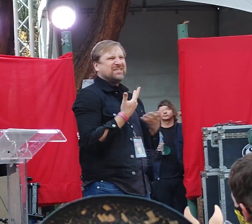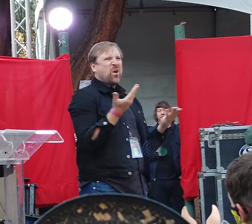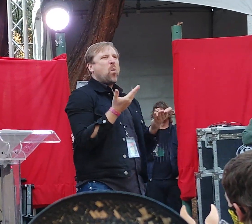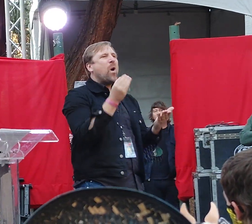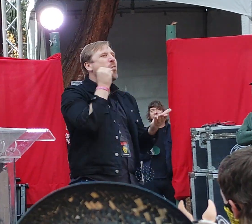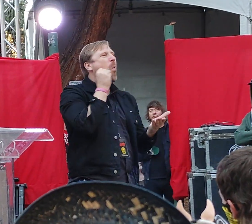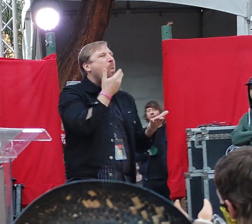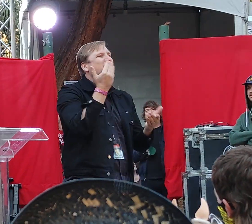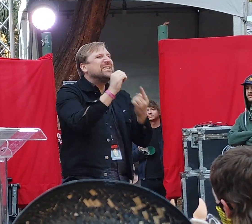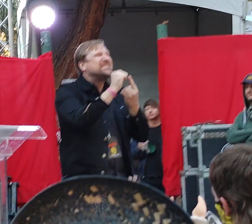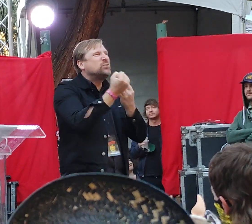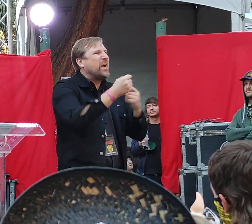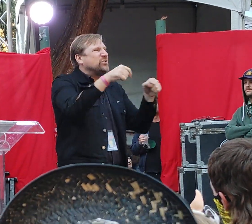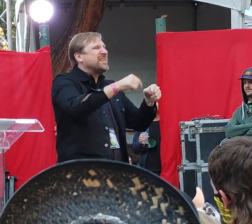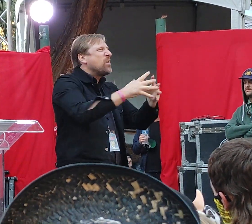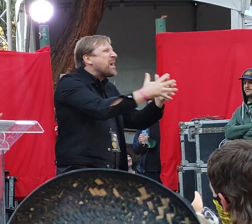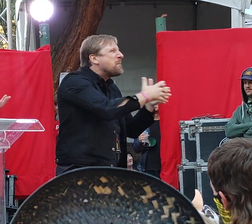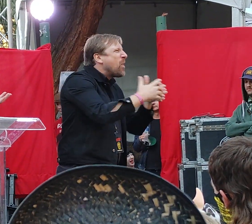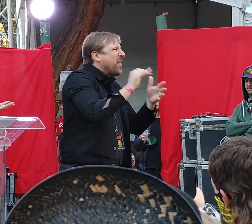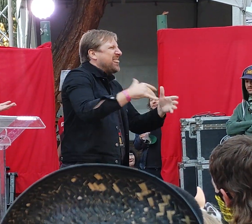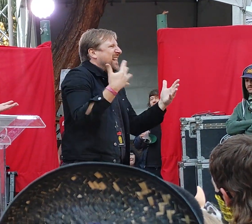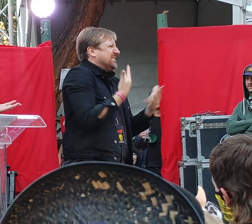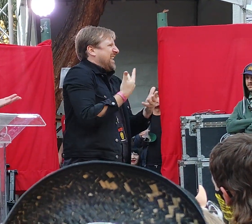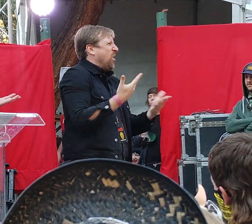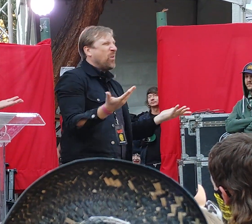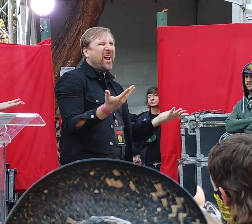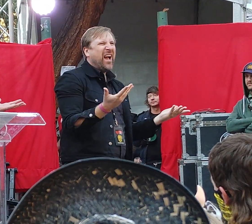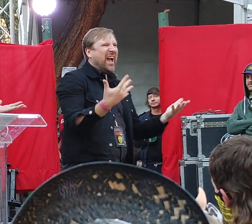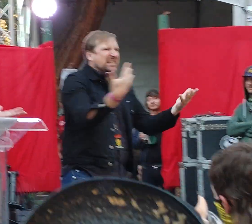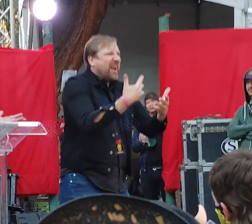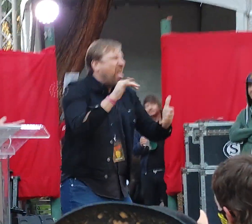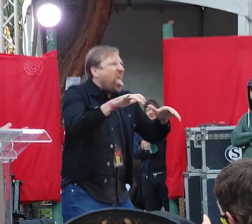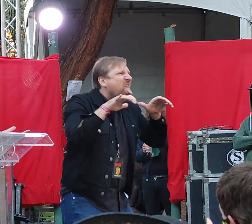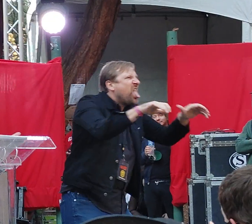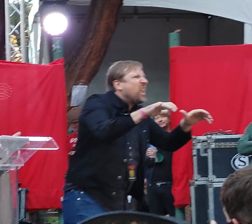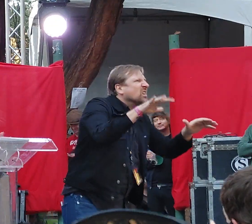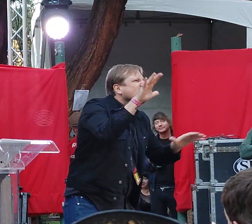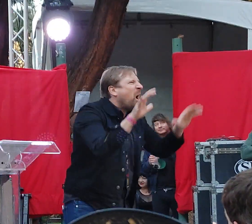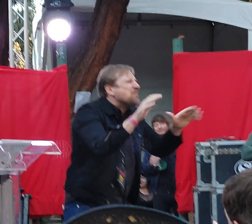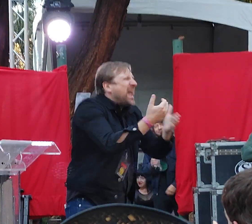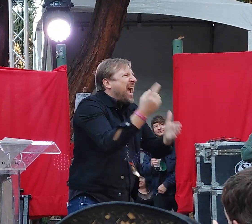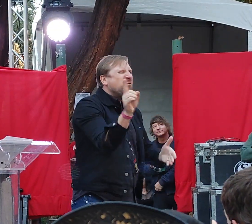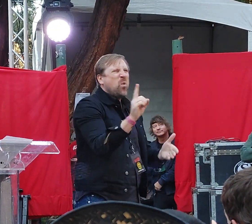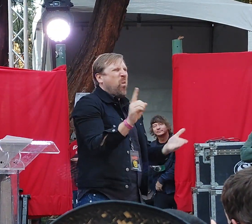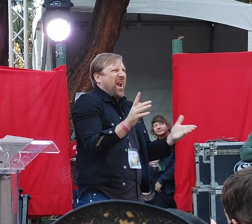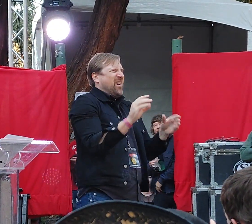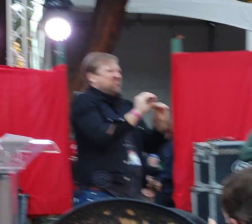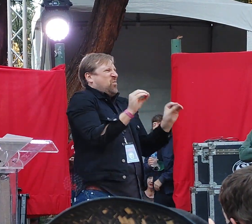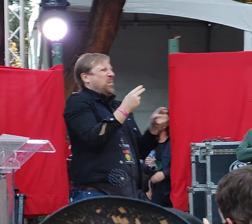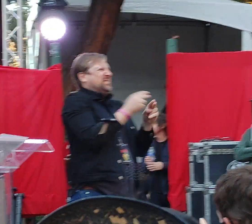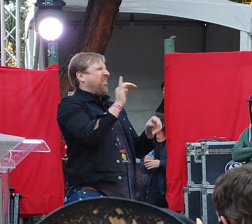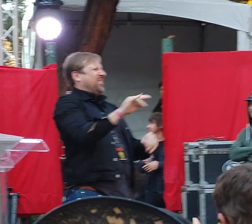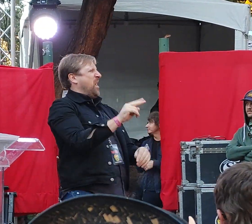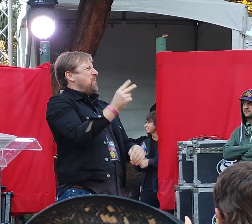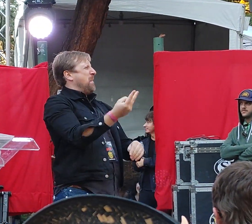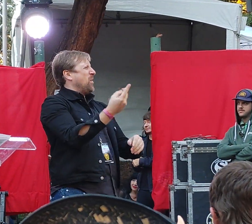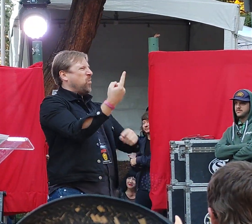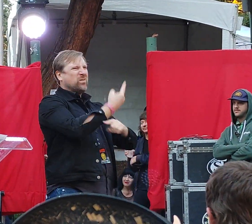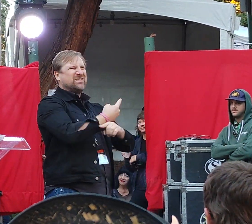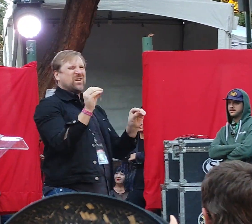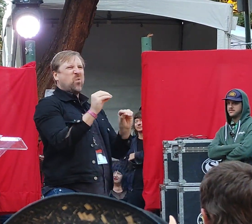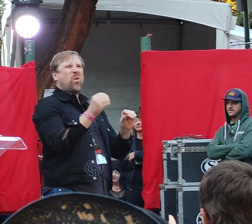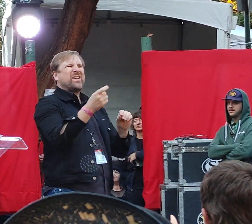homeless situation in America. It's Mortville everywhere, and nobody's calling it Backwards Day, and there's nobody